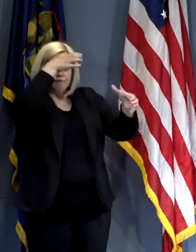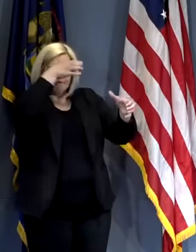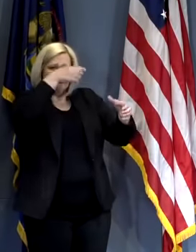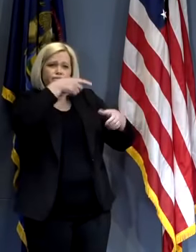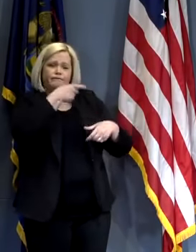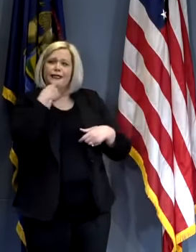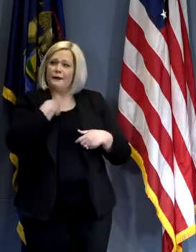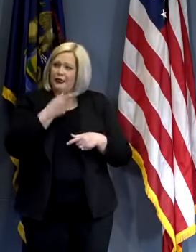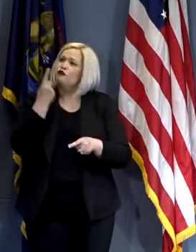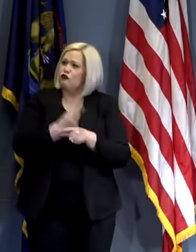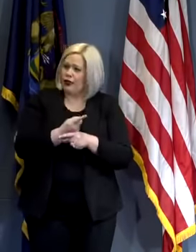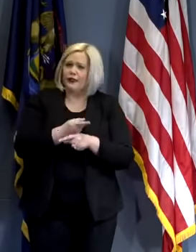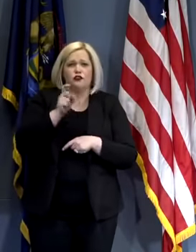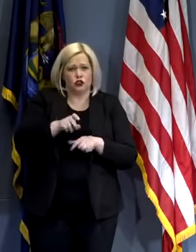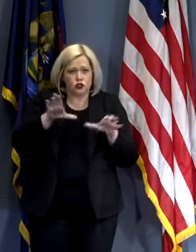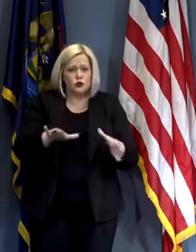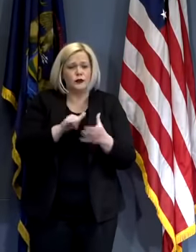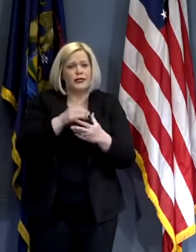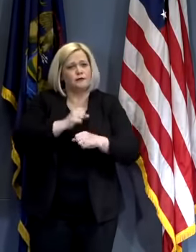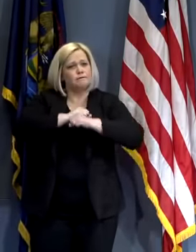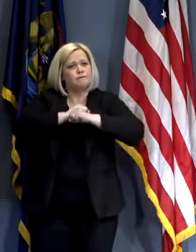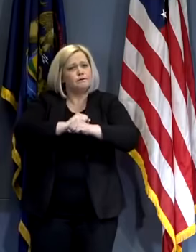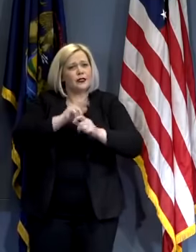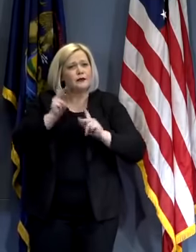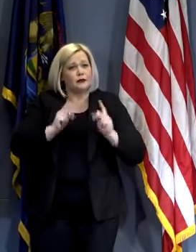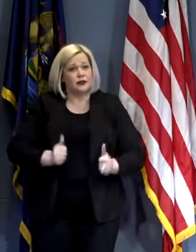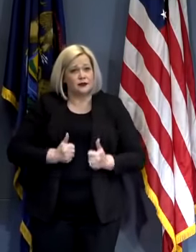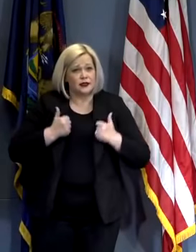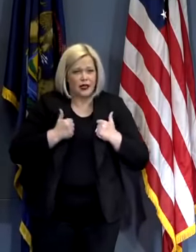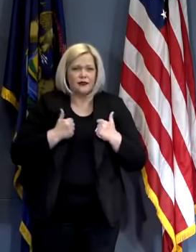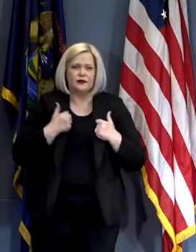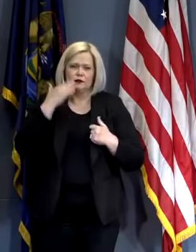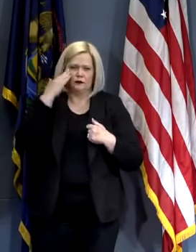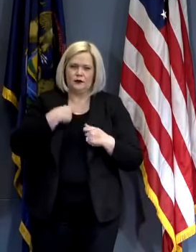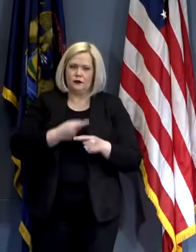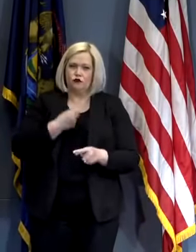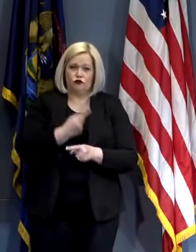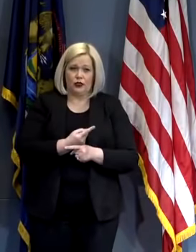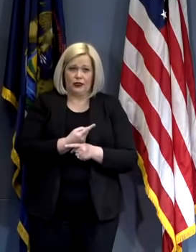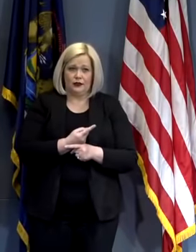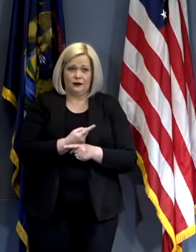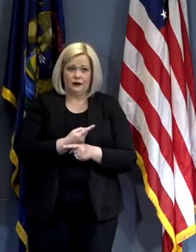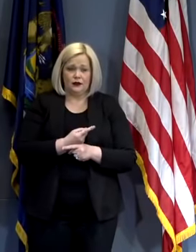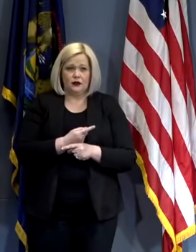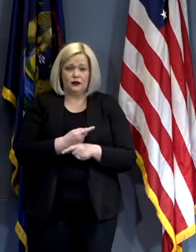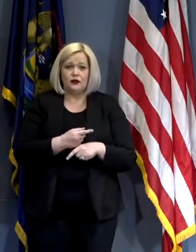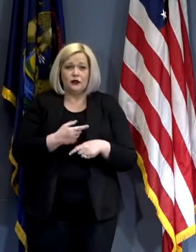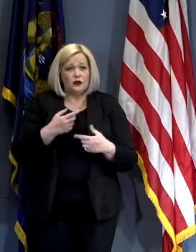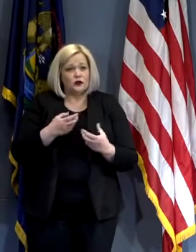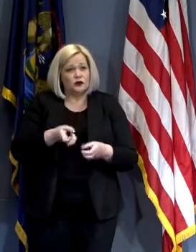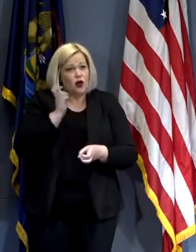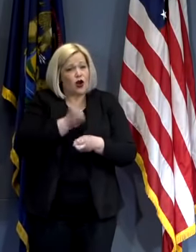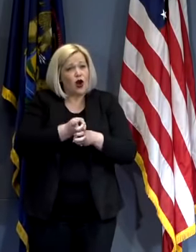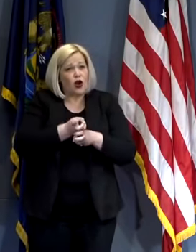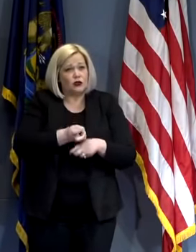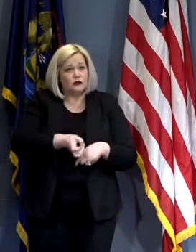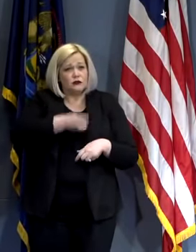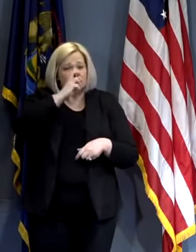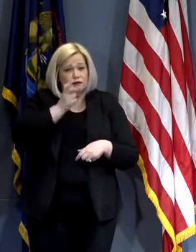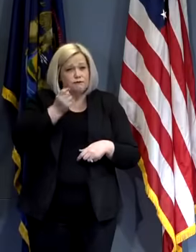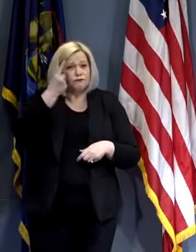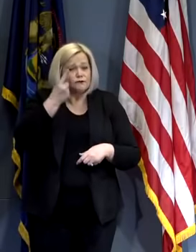right decisions right now to protect lives. It's been aggressive, but they're working, and we're seeing